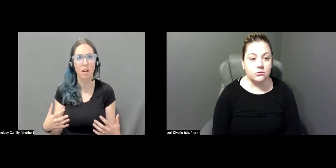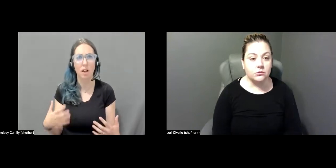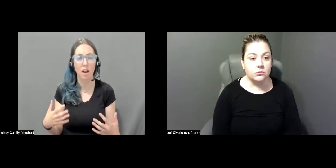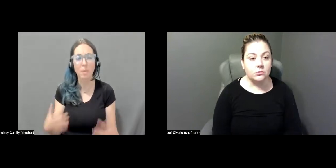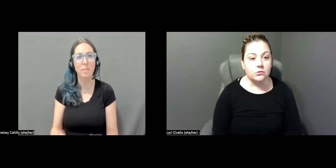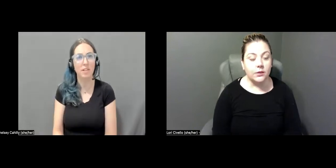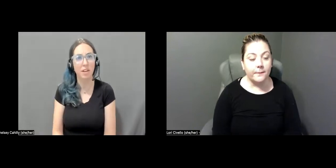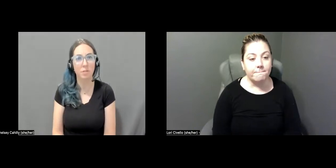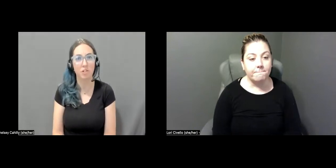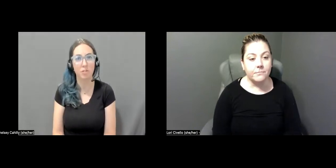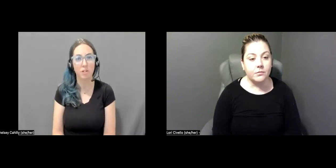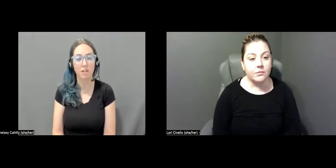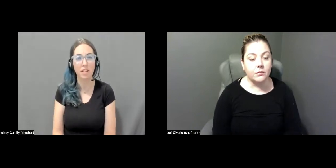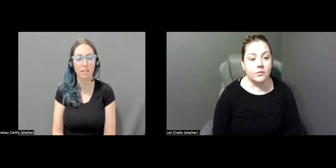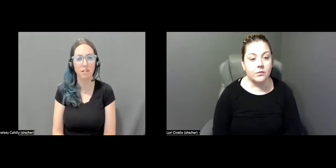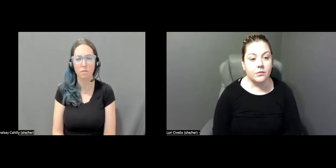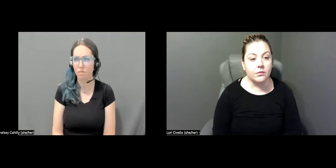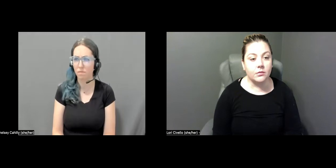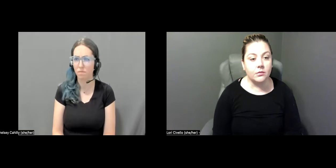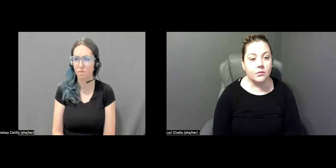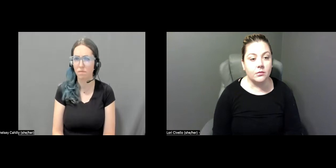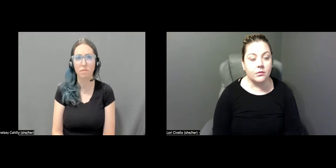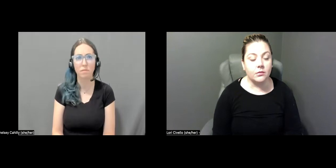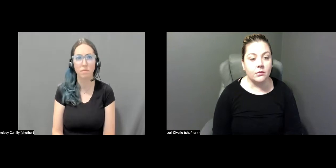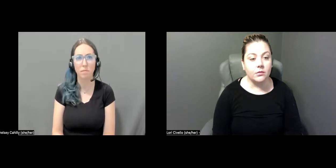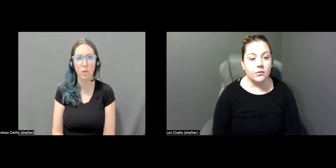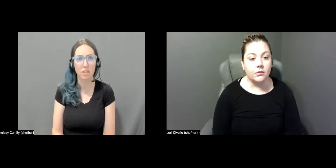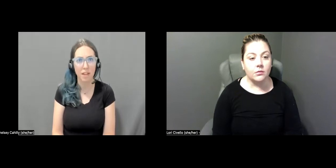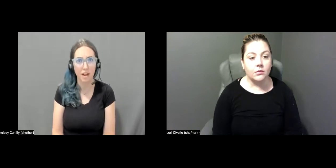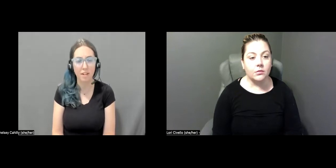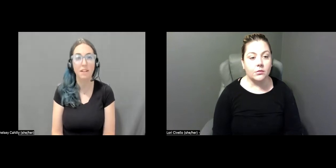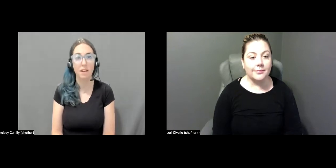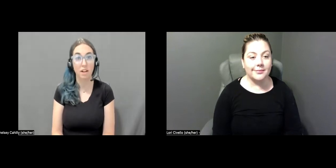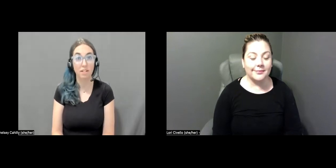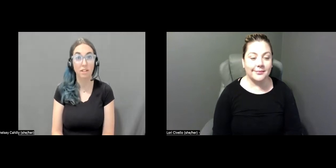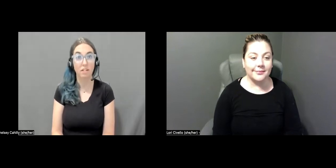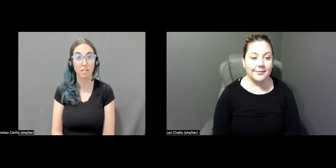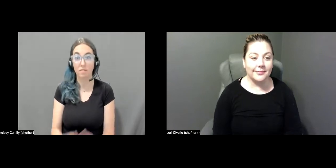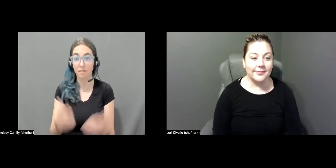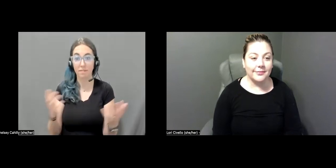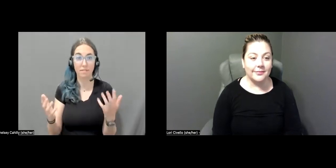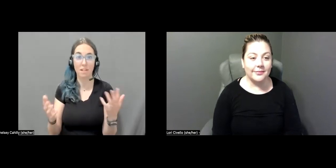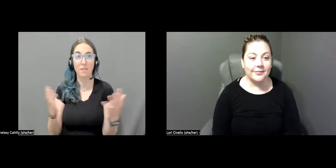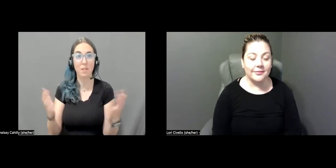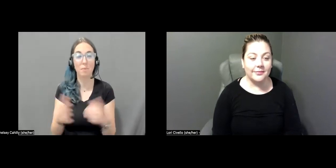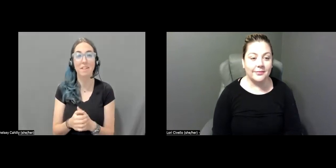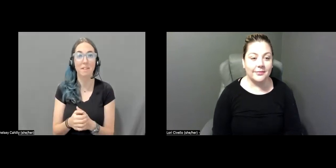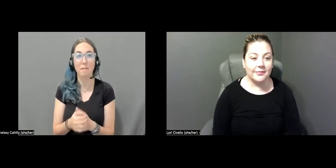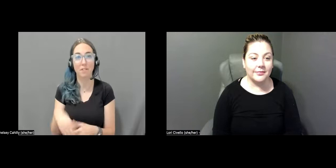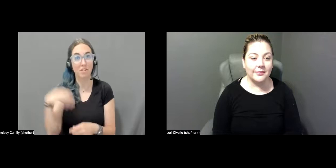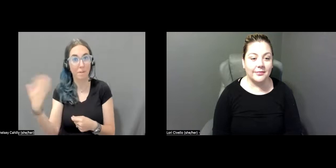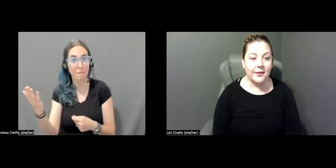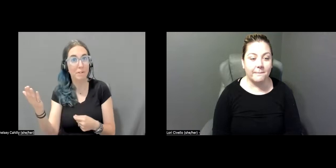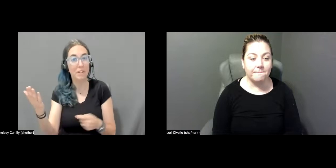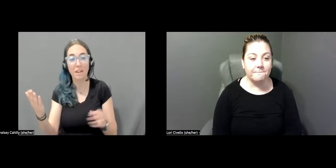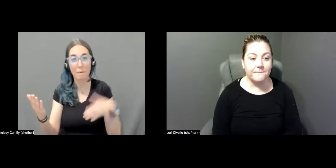for. I want to be a sign language interpreter. And he said, what's that? And I said, kind of explained, when